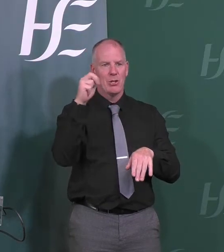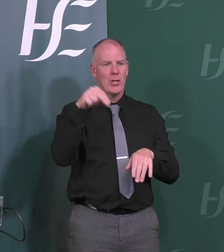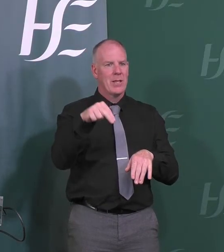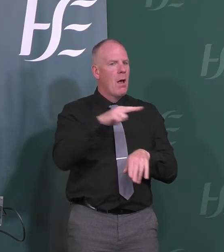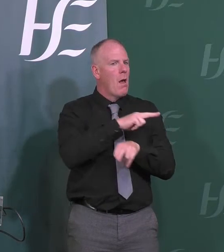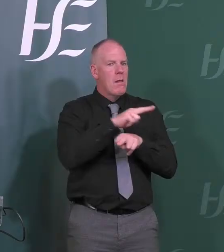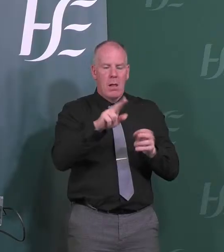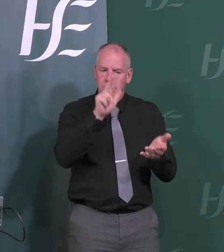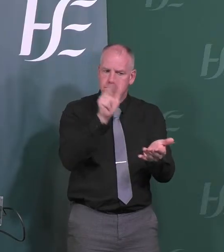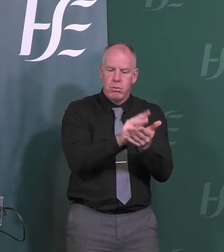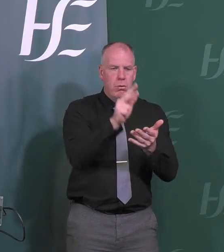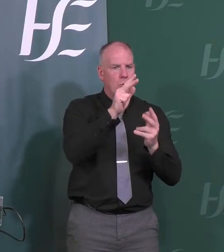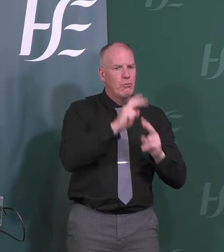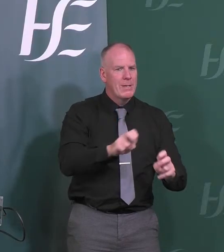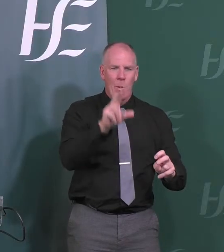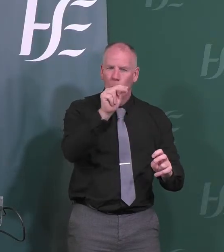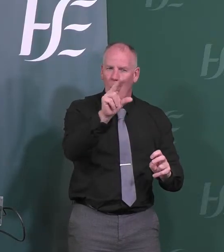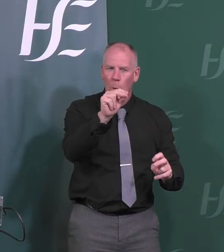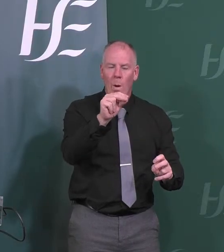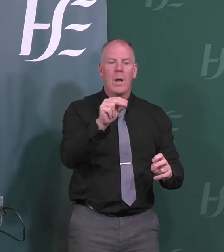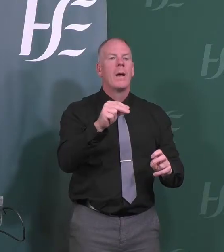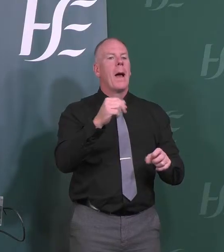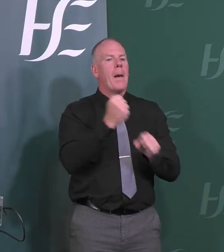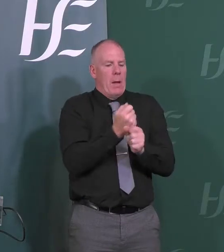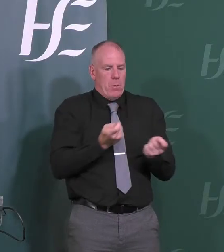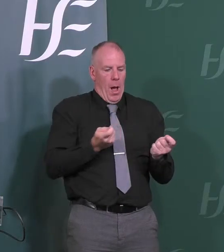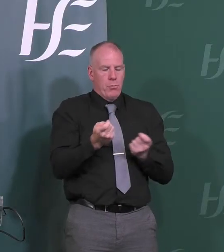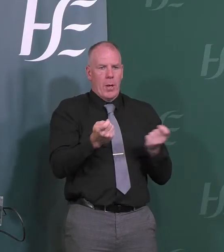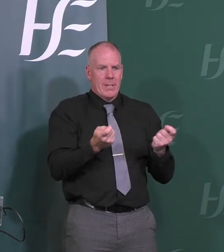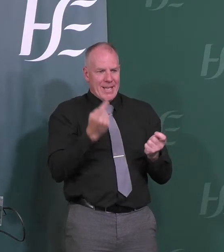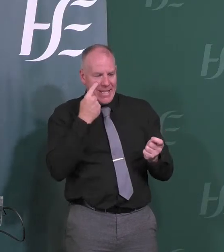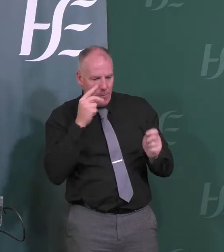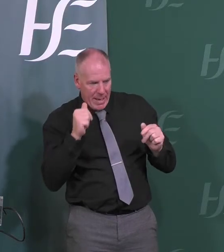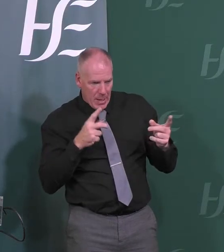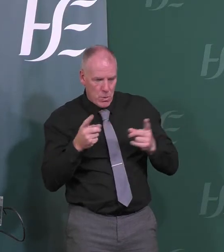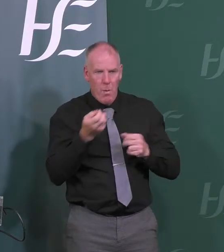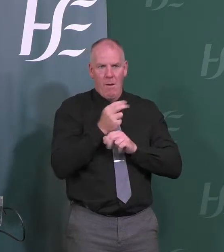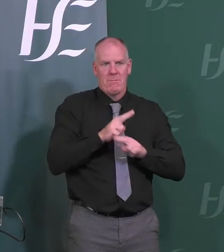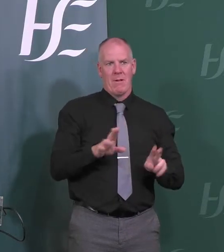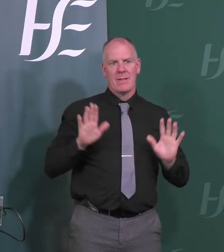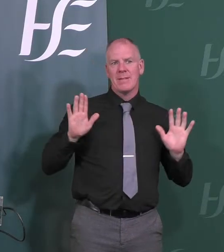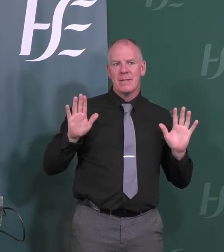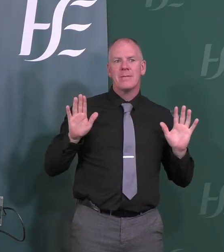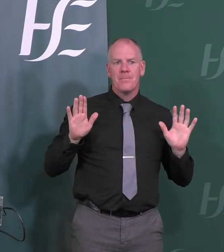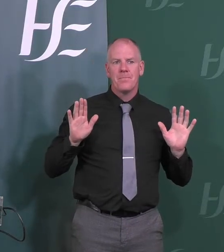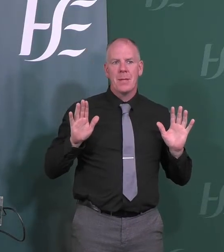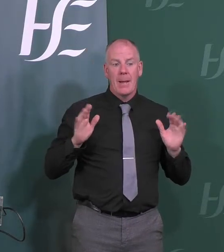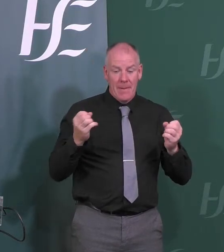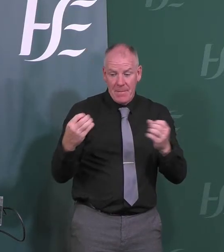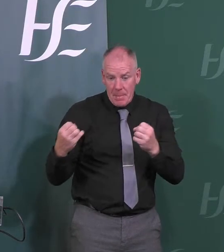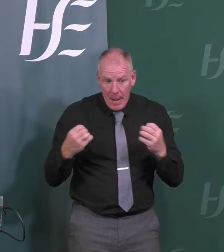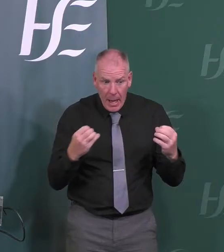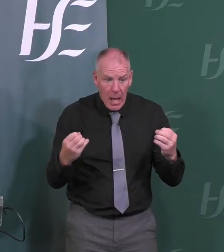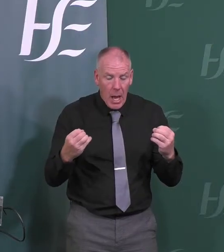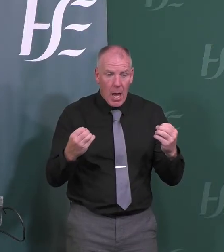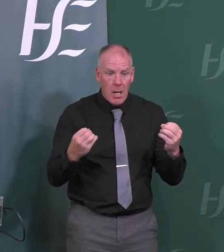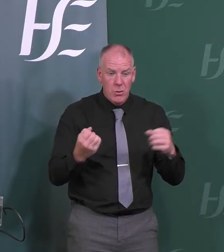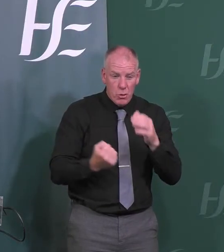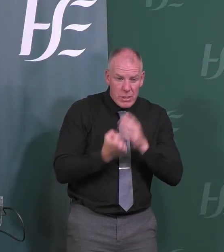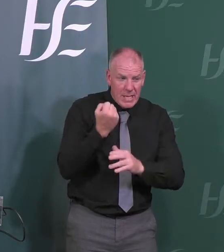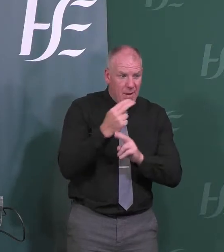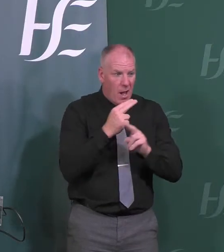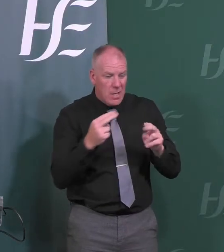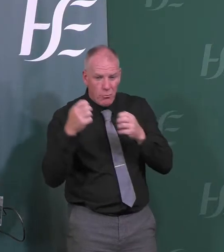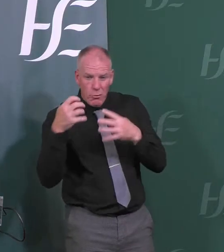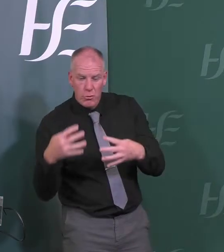antigen validation studies; they are operational studies to see how it works, and a large portion of the feedback will be how did it go, what